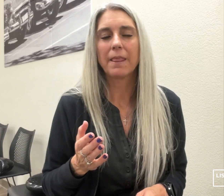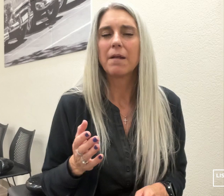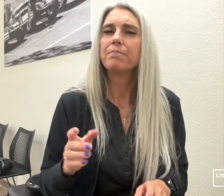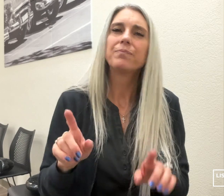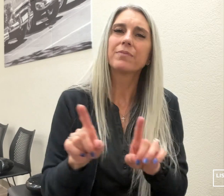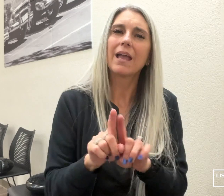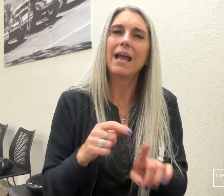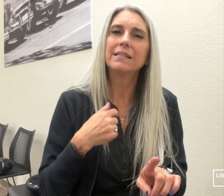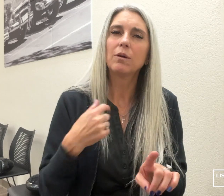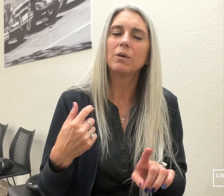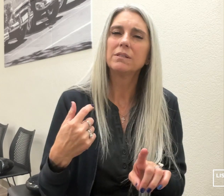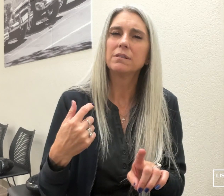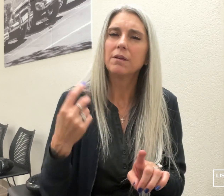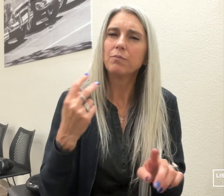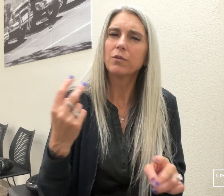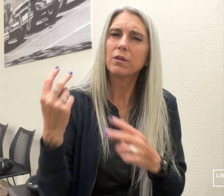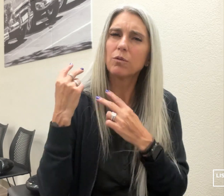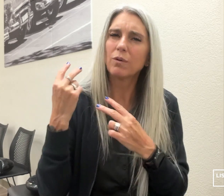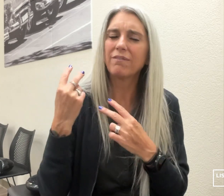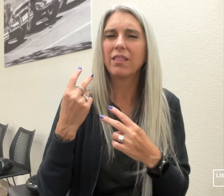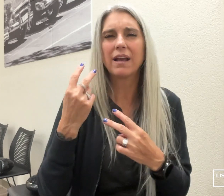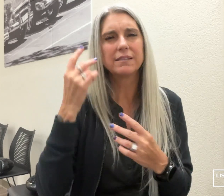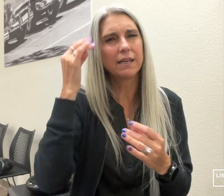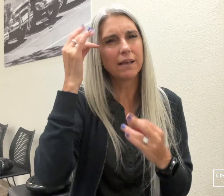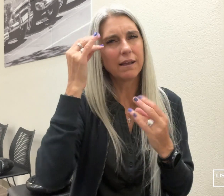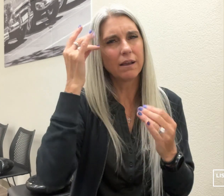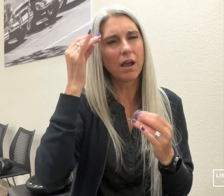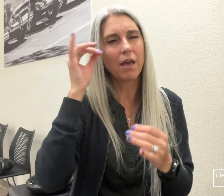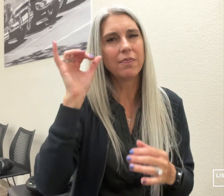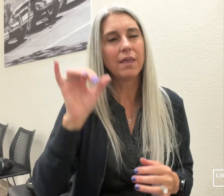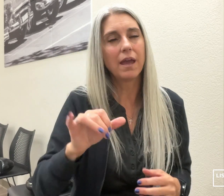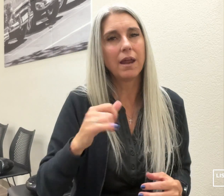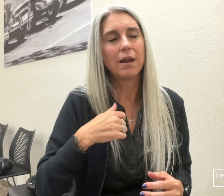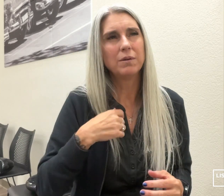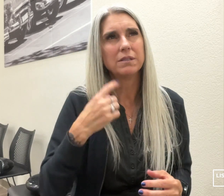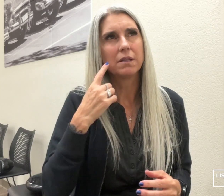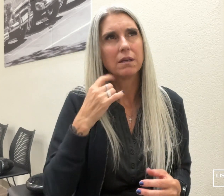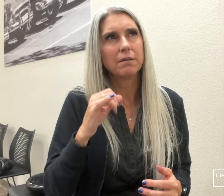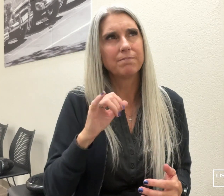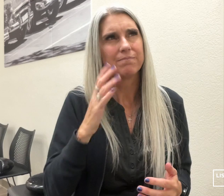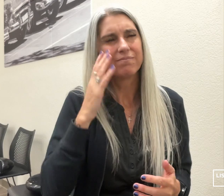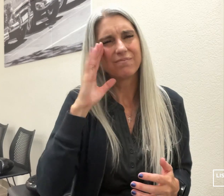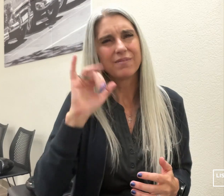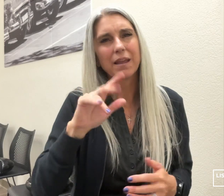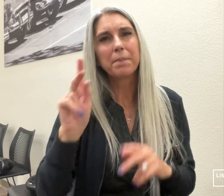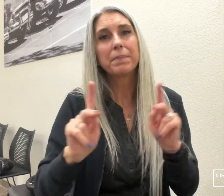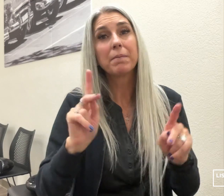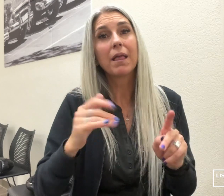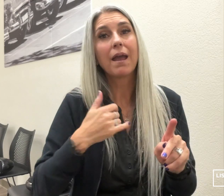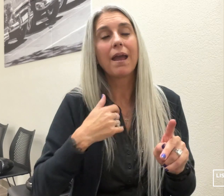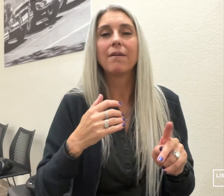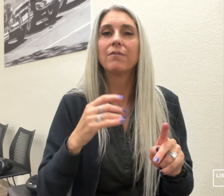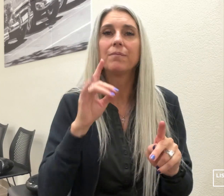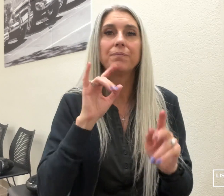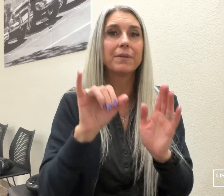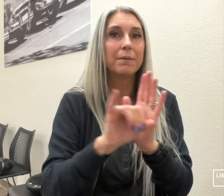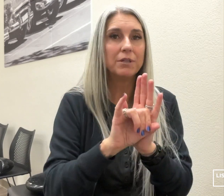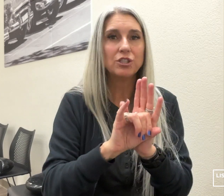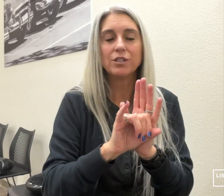And as I was reflecting on that, I was thinking, I know people have idols and images in the yards, and many